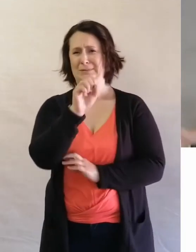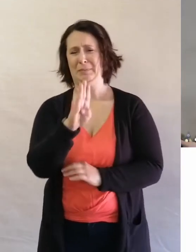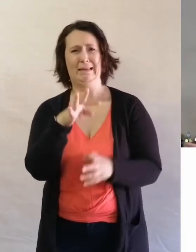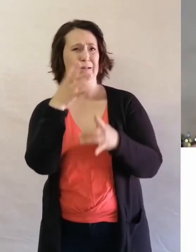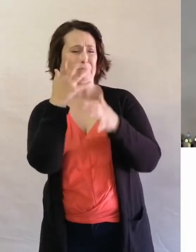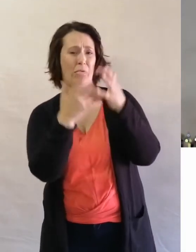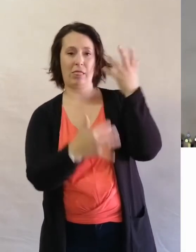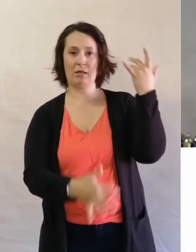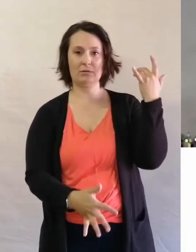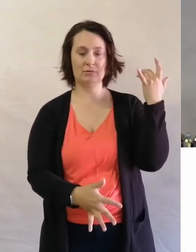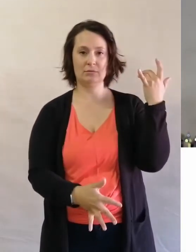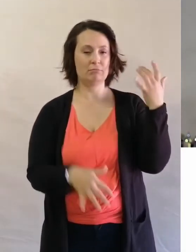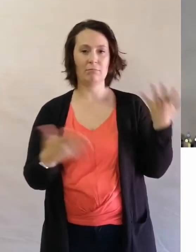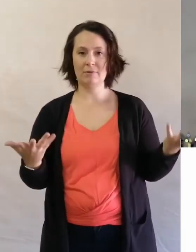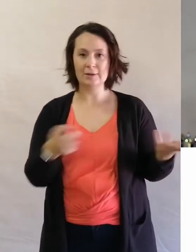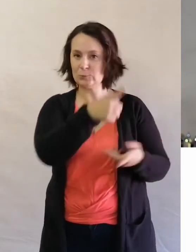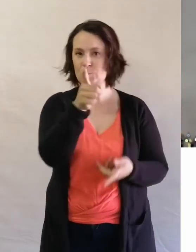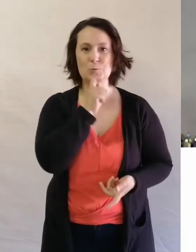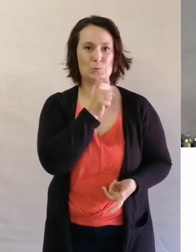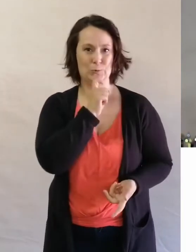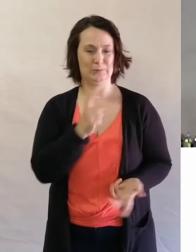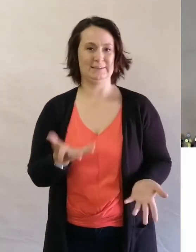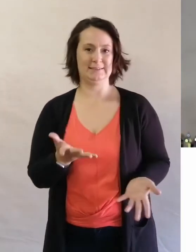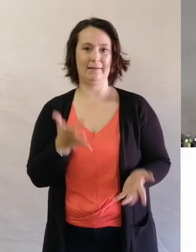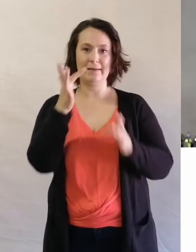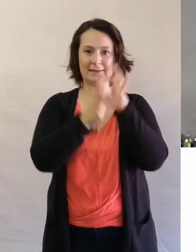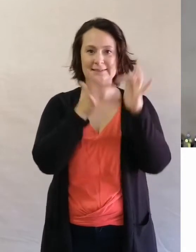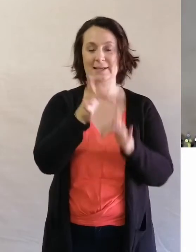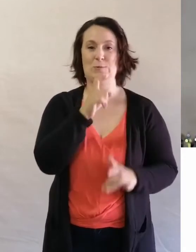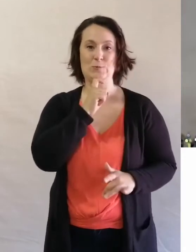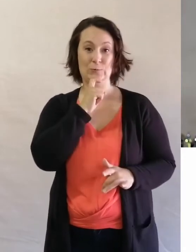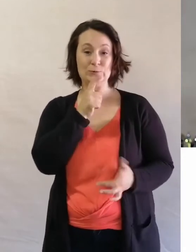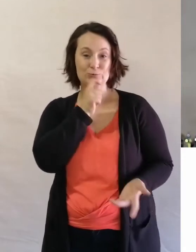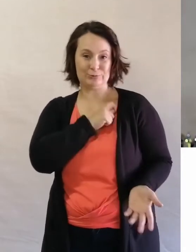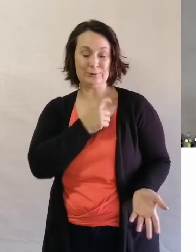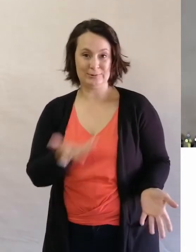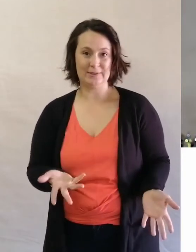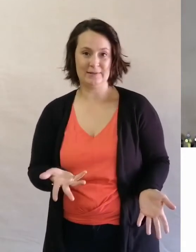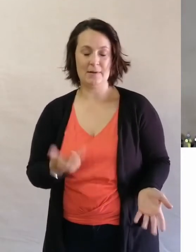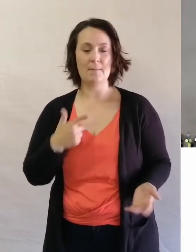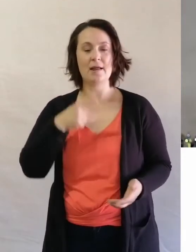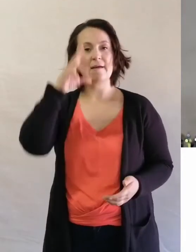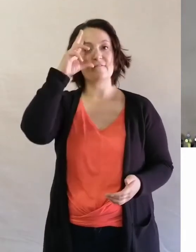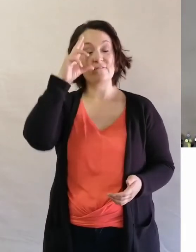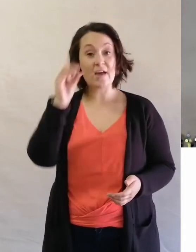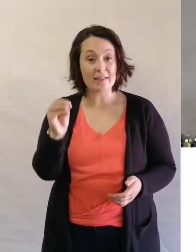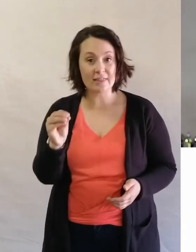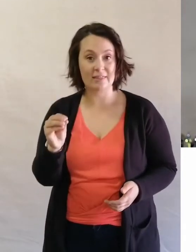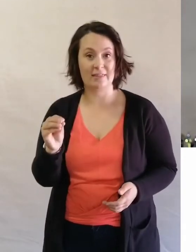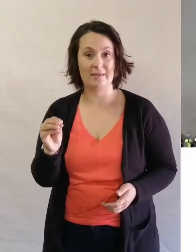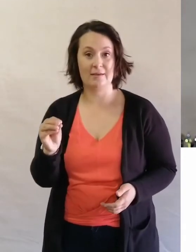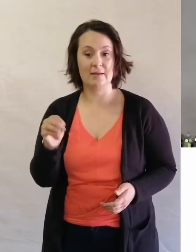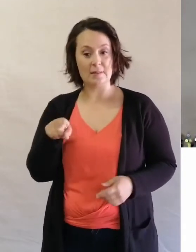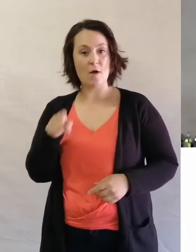understand that stuff? It doesn't stop you enjoying the internet. And so in our faith, like that